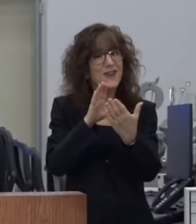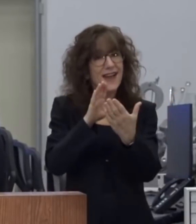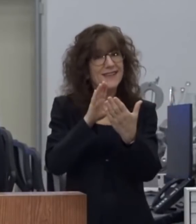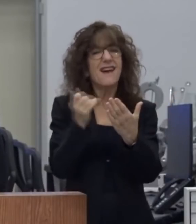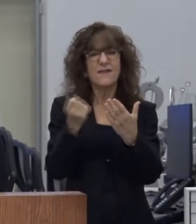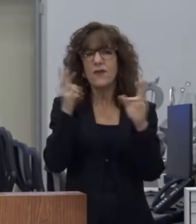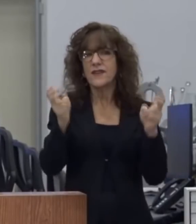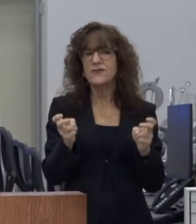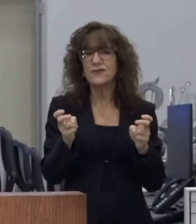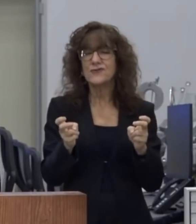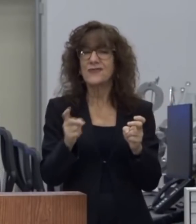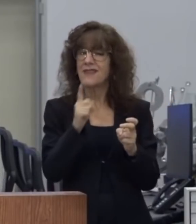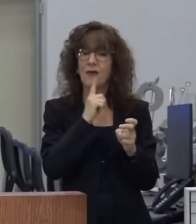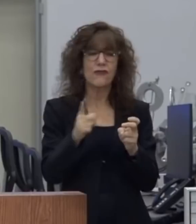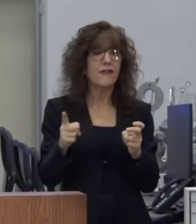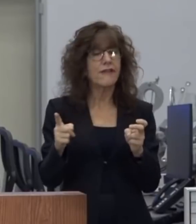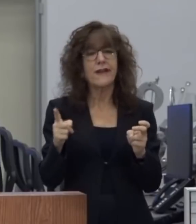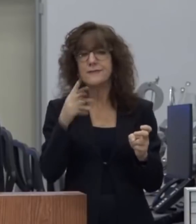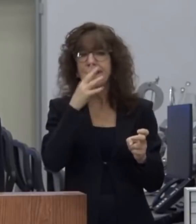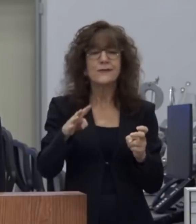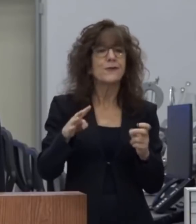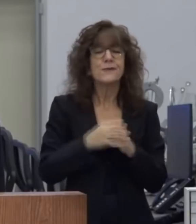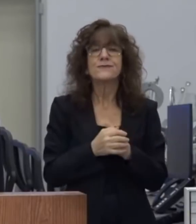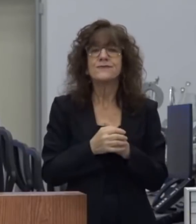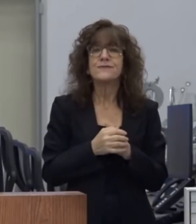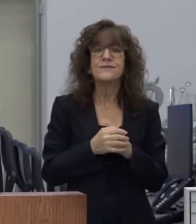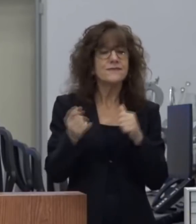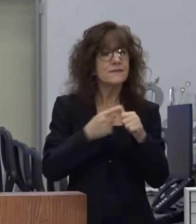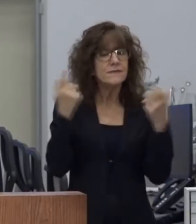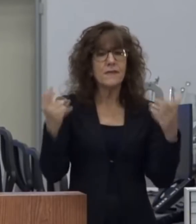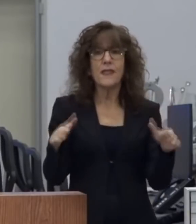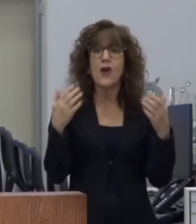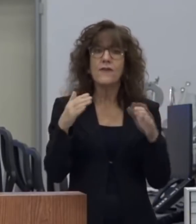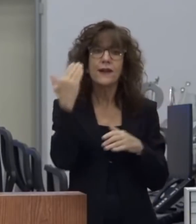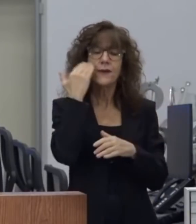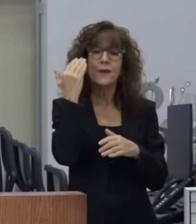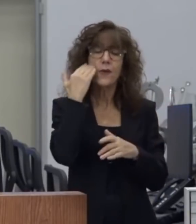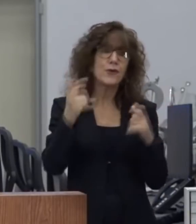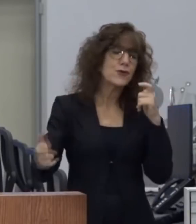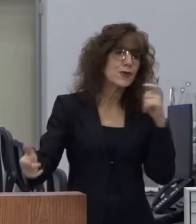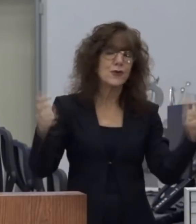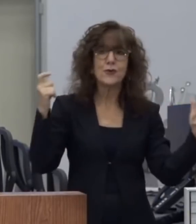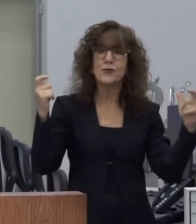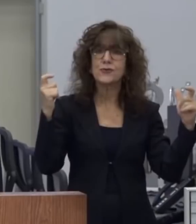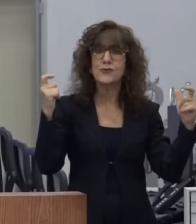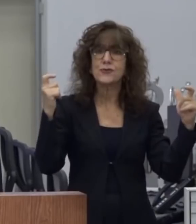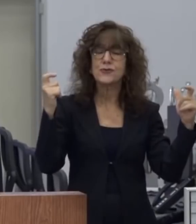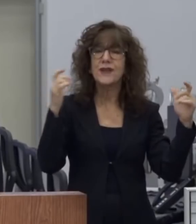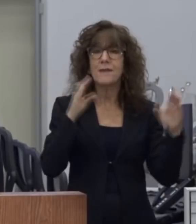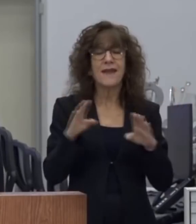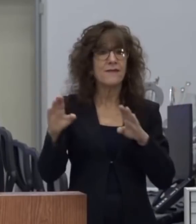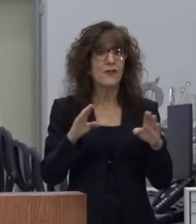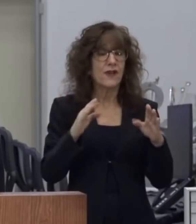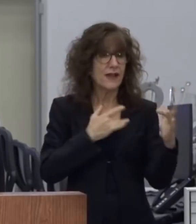couple of issues that have really been unearthed by COVID-19. One is that we already knew that there were huge behavioral medicine